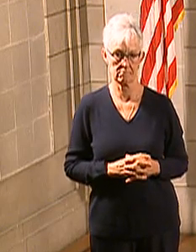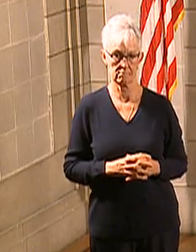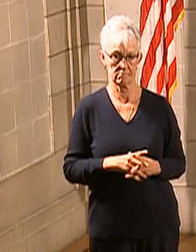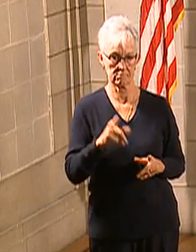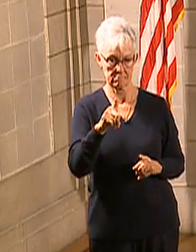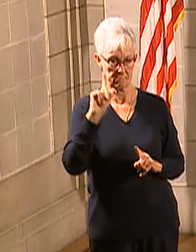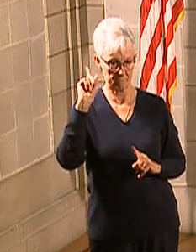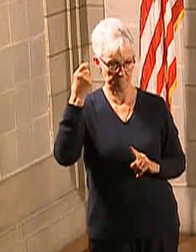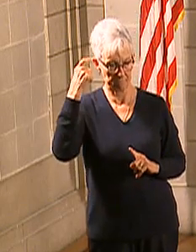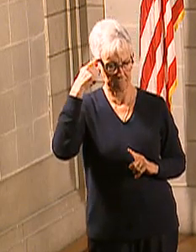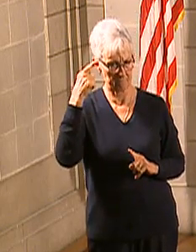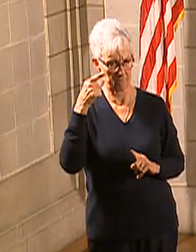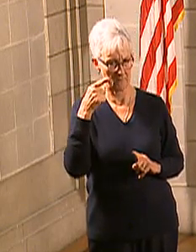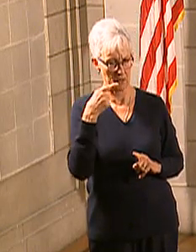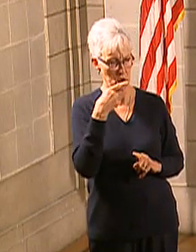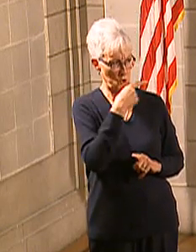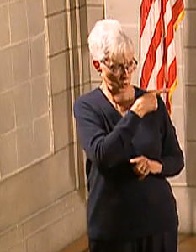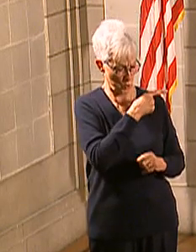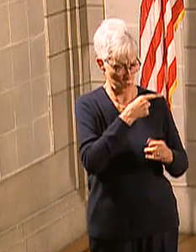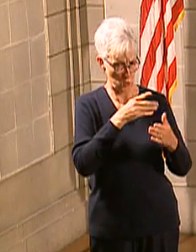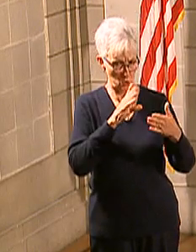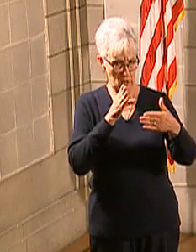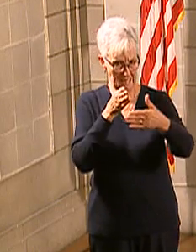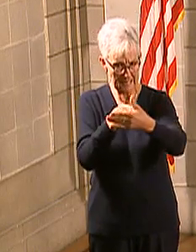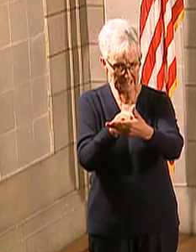Governor, are you opposed to